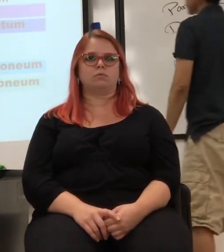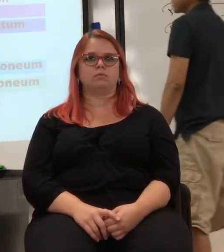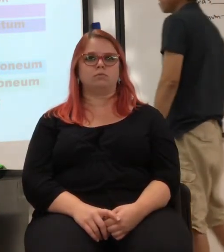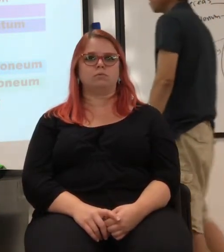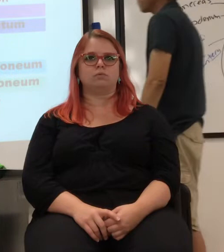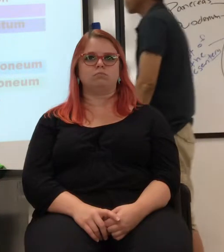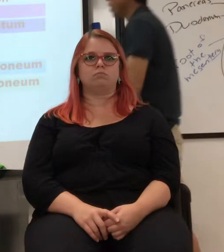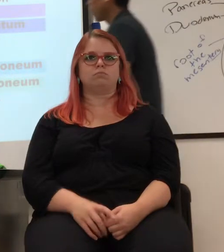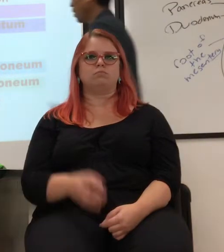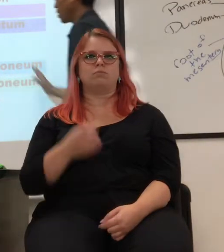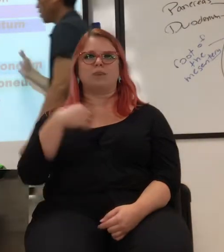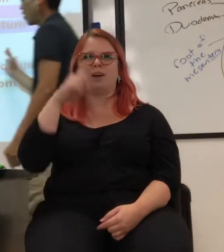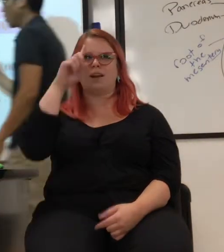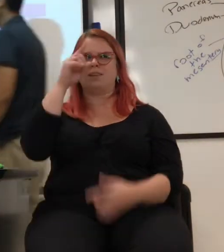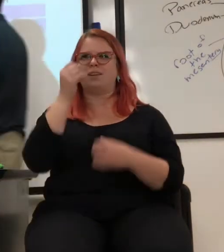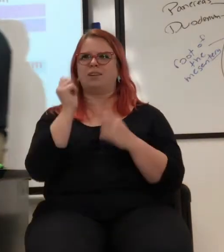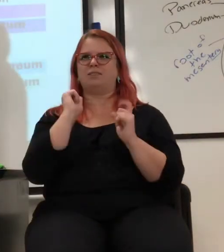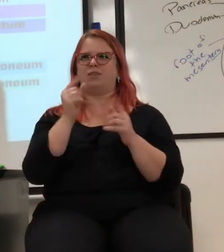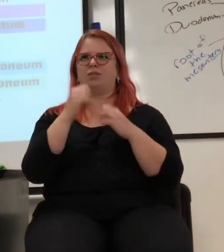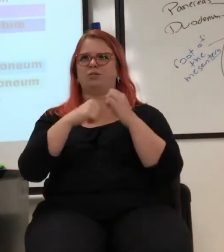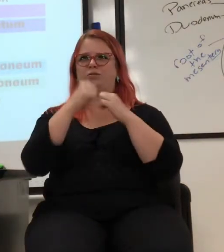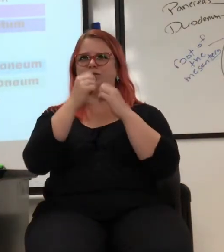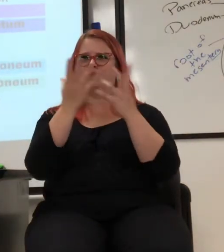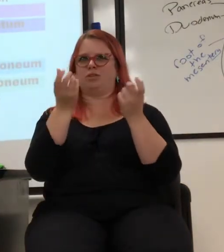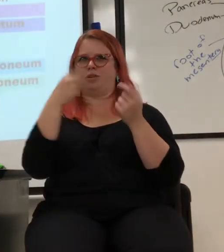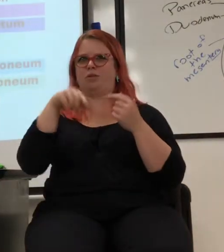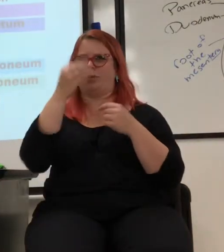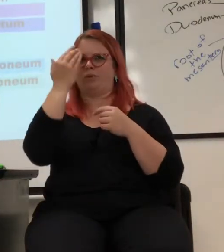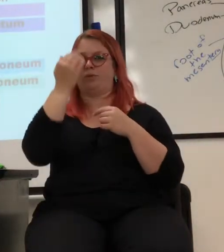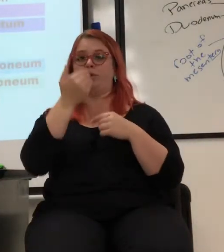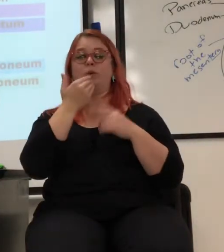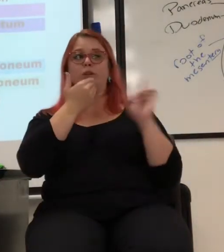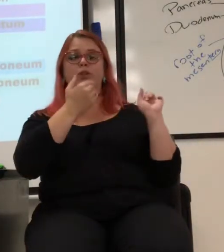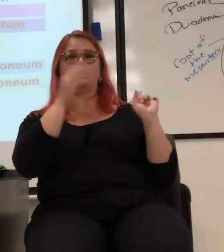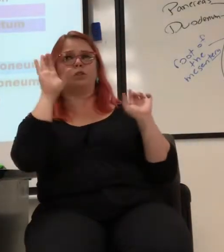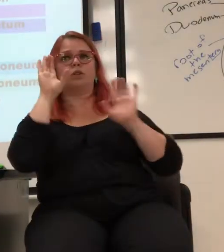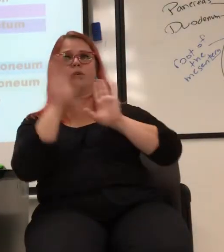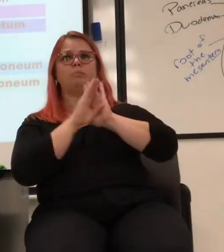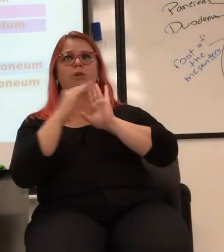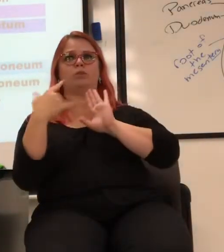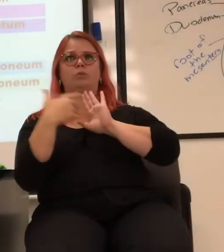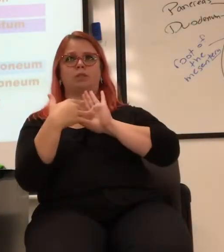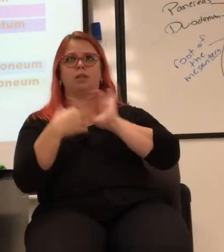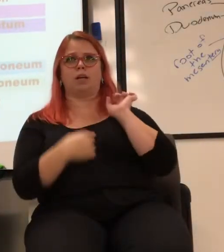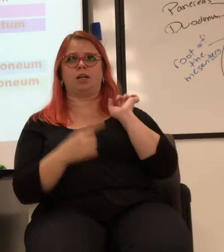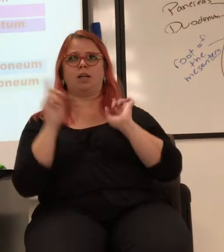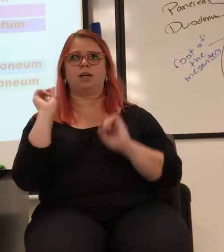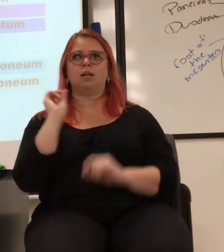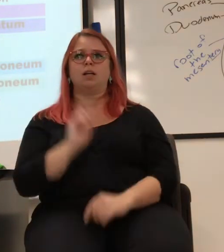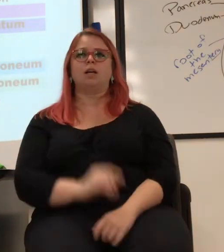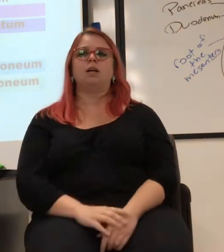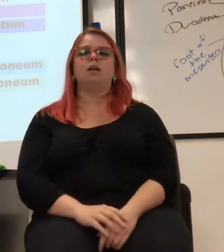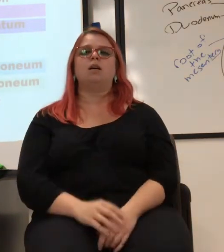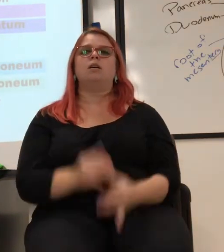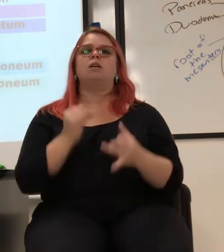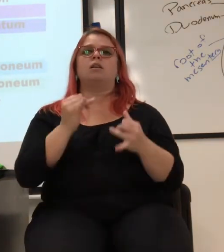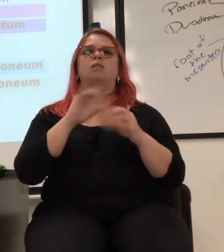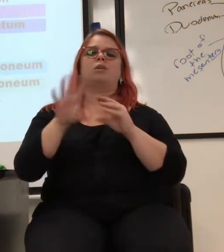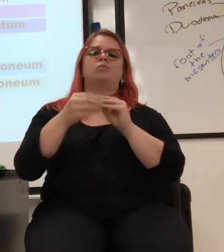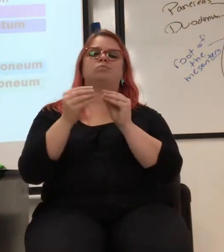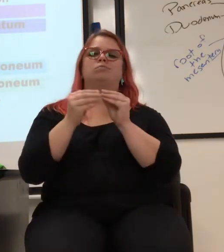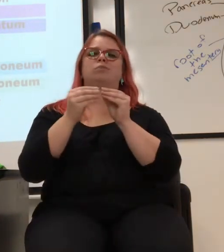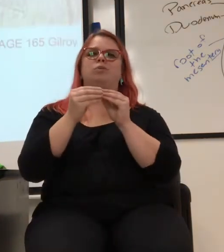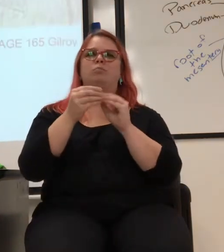Okay, I think that's all of them that I want you to know. That's a good picture to study. We just drew it out. Let's look at some other pictures and make this